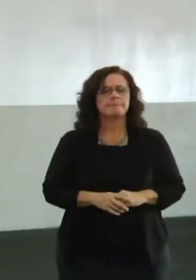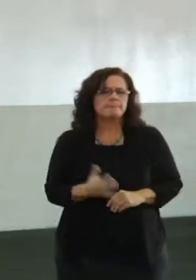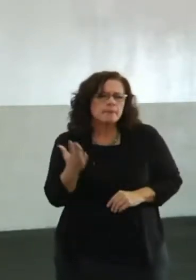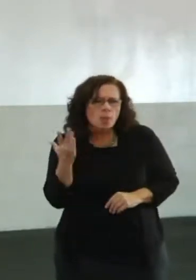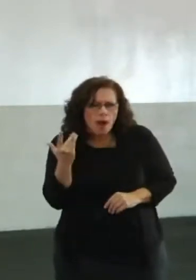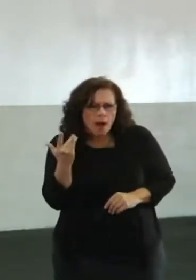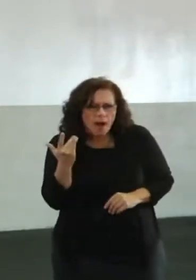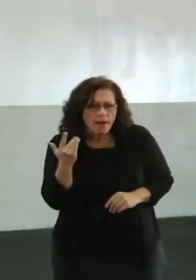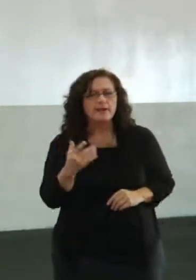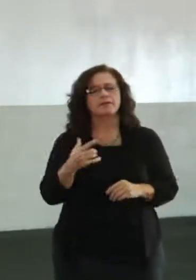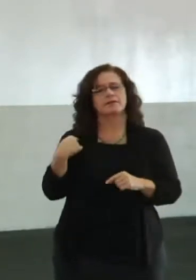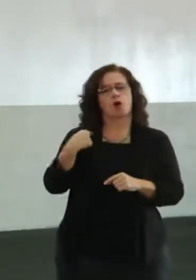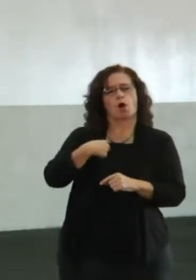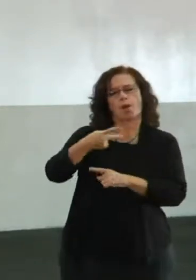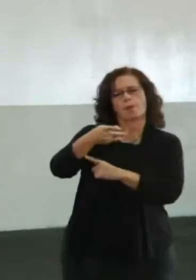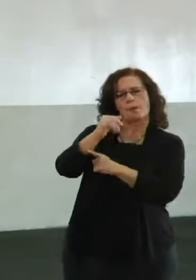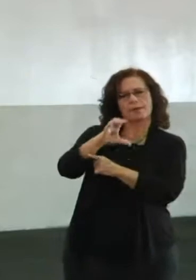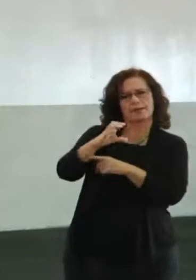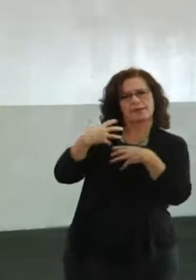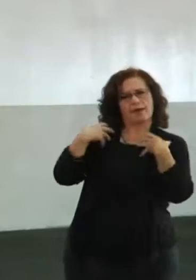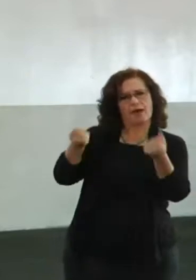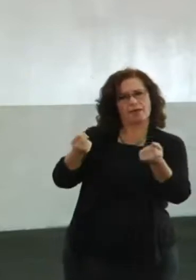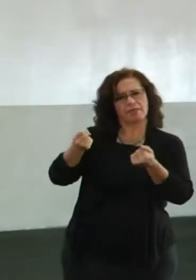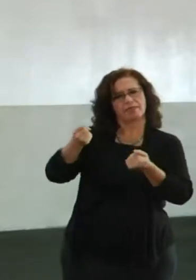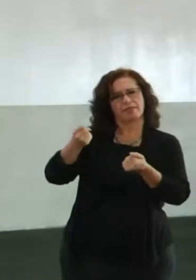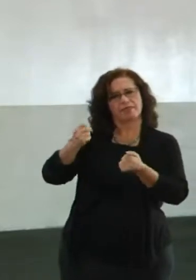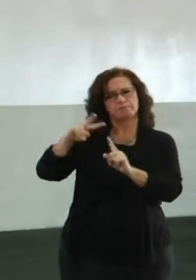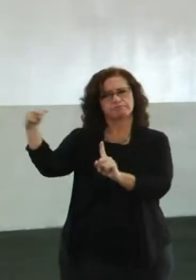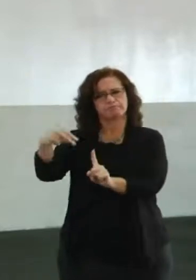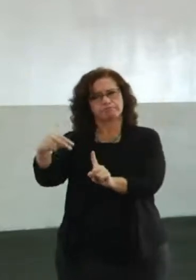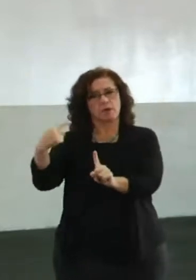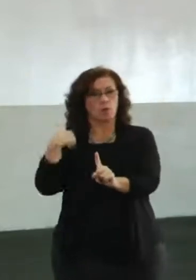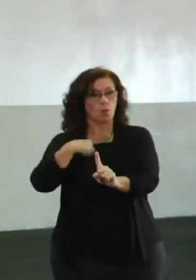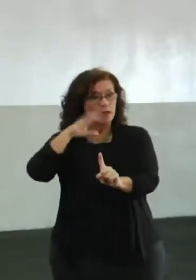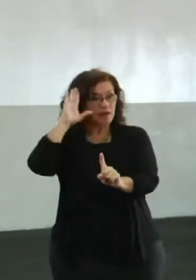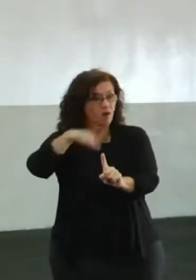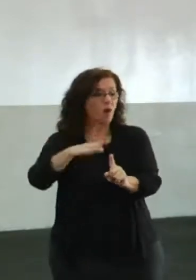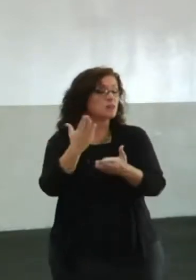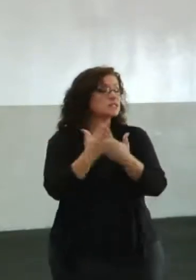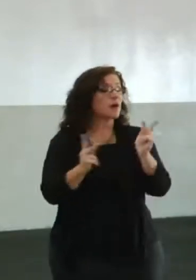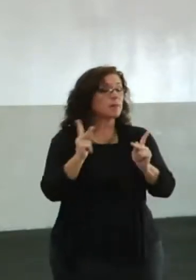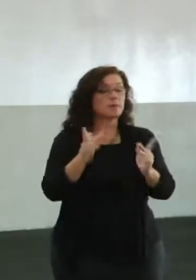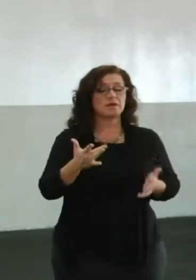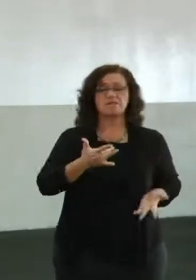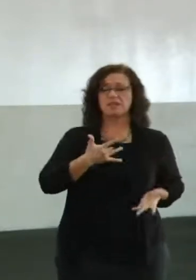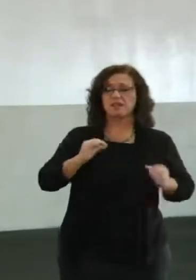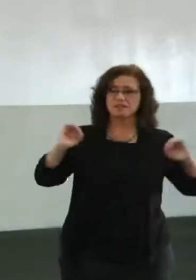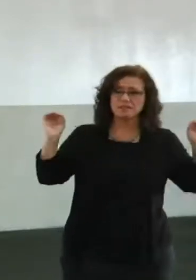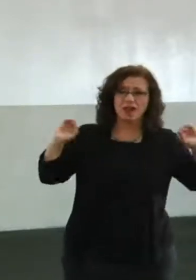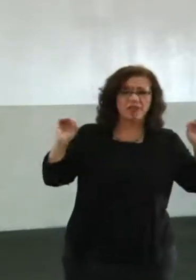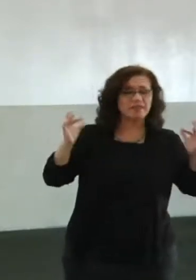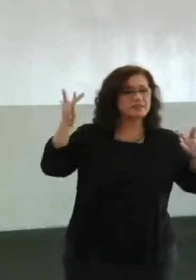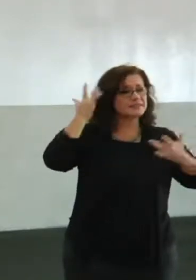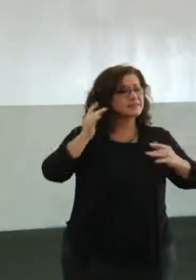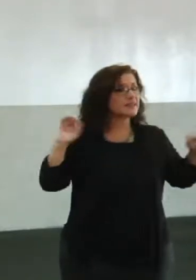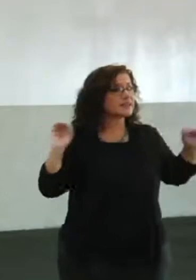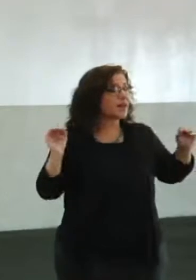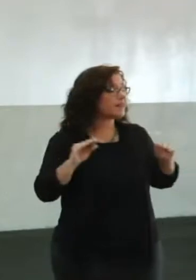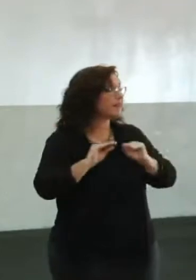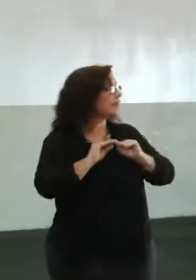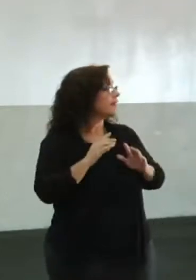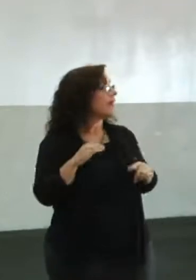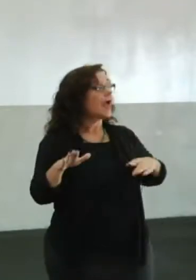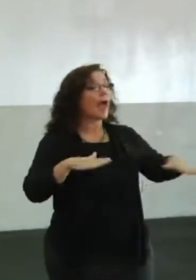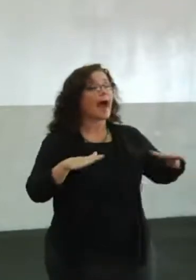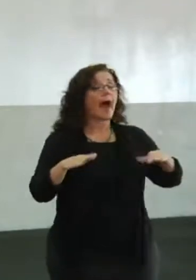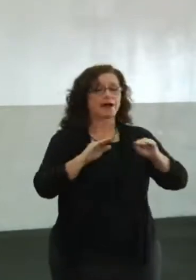public health perspective, as we've heard, because we know the virus spreads, and it spreads with people without symptoms, which is really the hardest part of this, right? But this is how we can